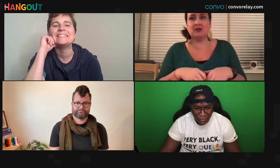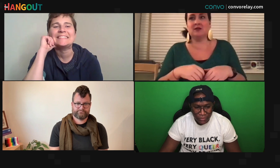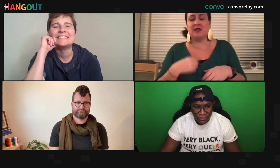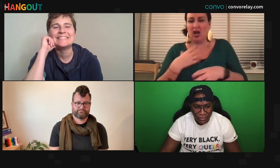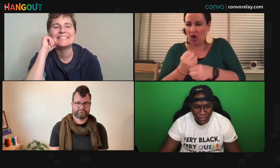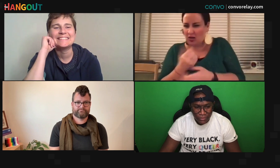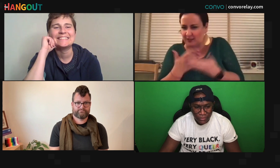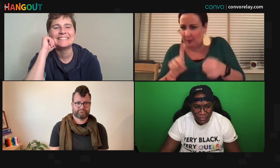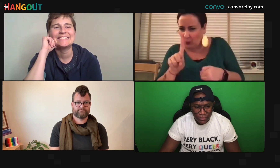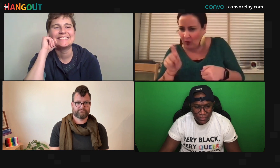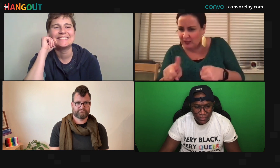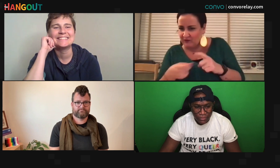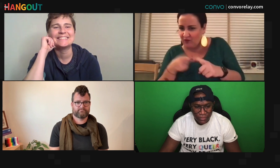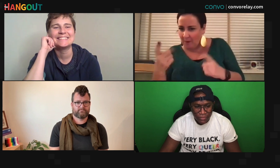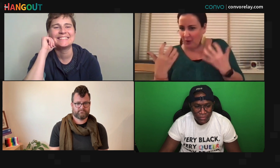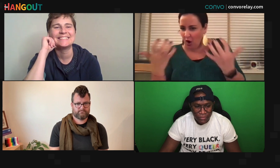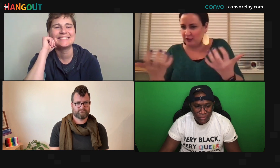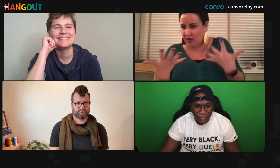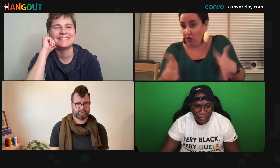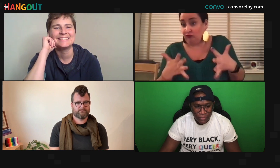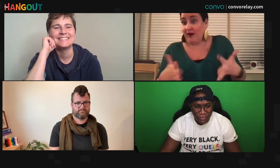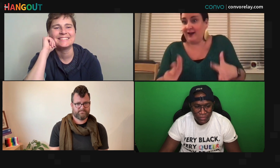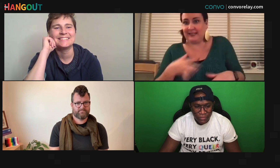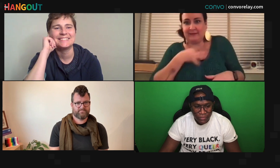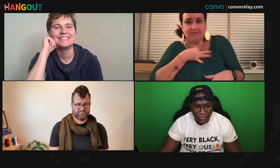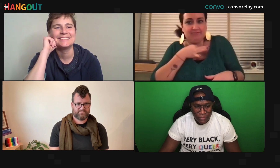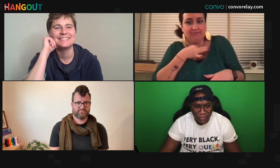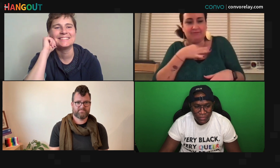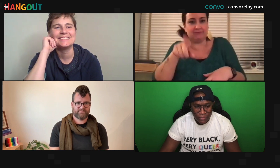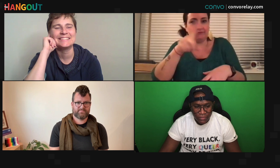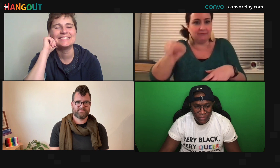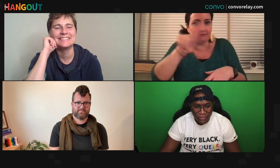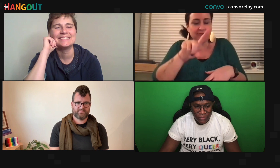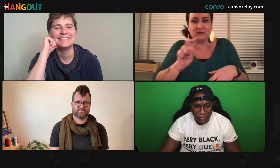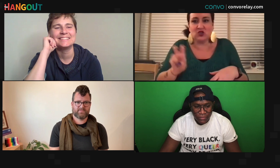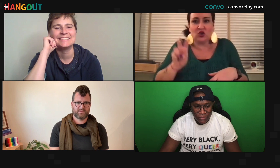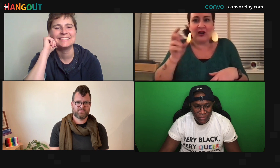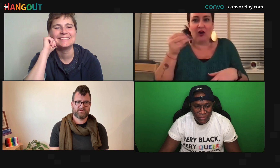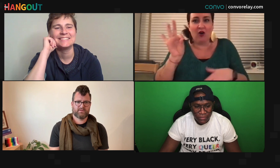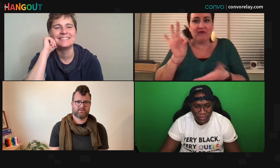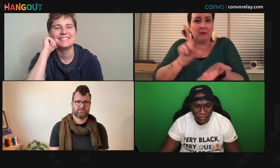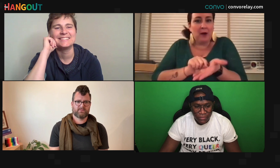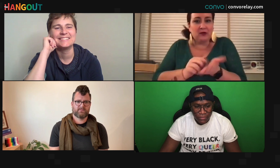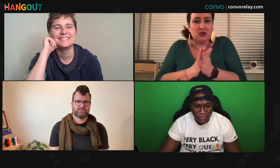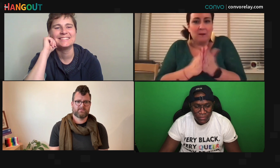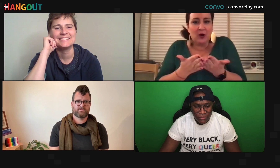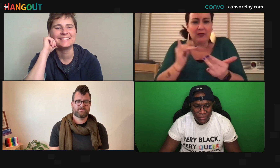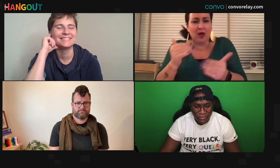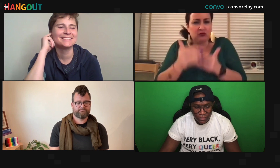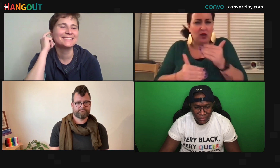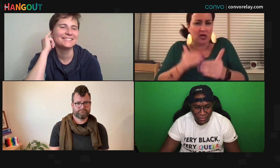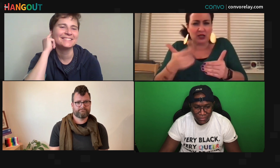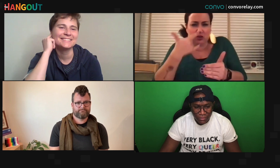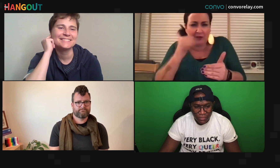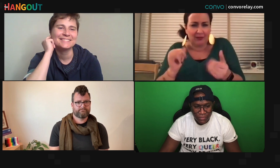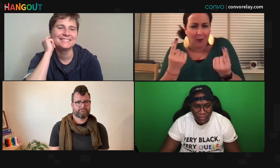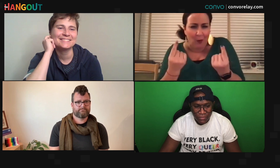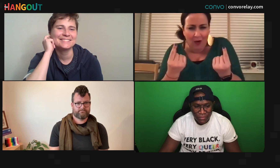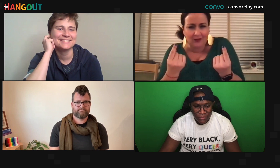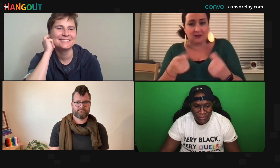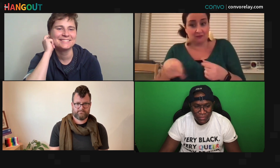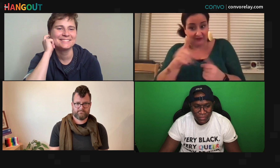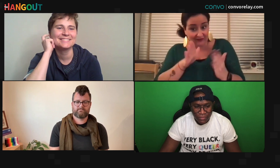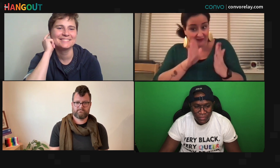showing that you have that spark, and a lot of kids maybe look at that and say they don't know where to start. Maybe some people are